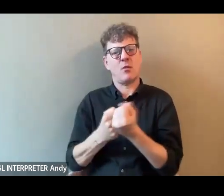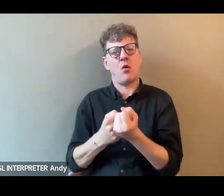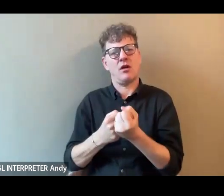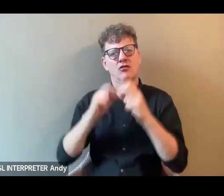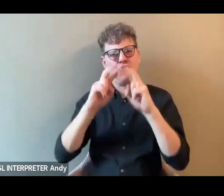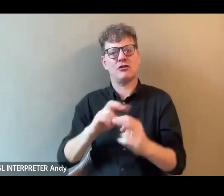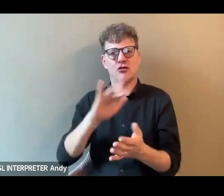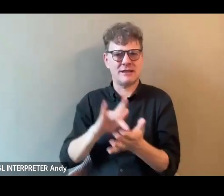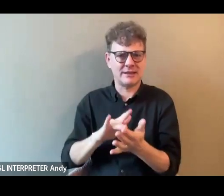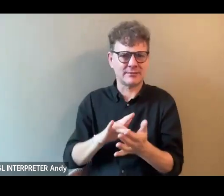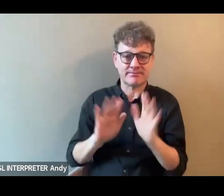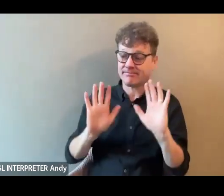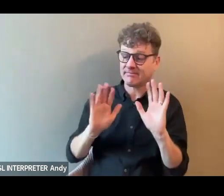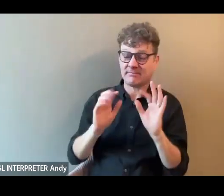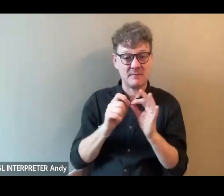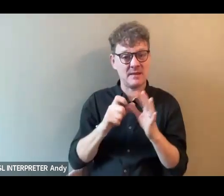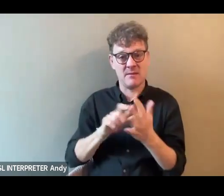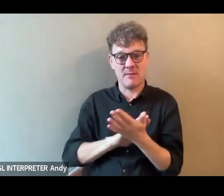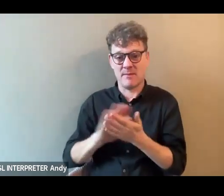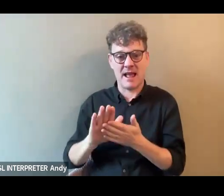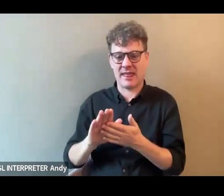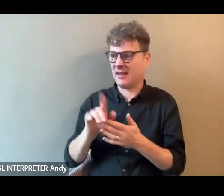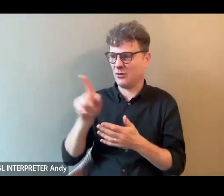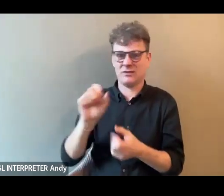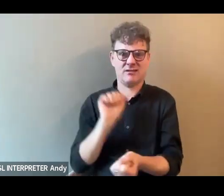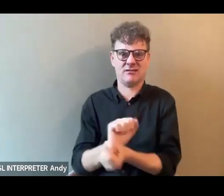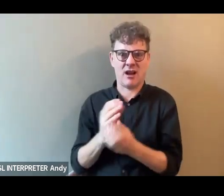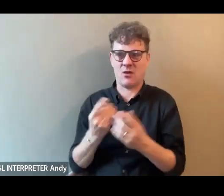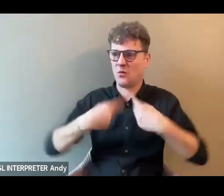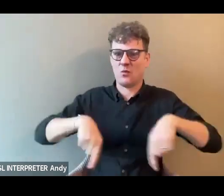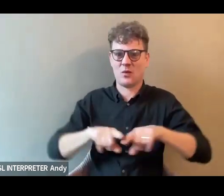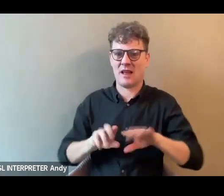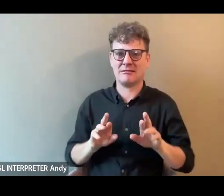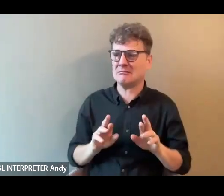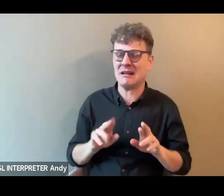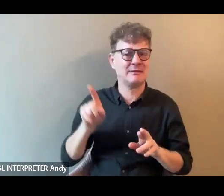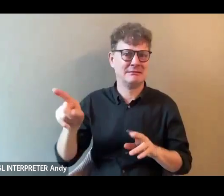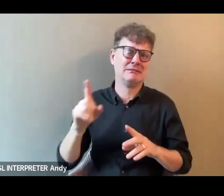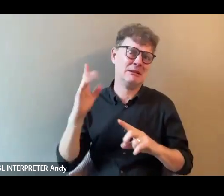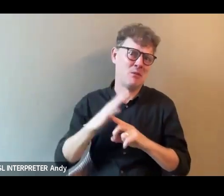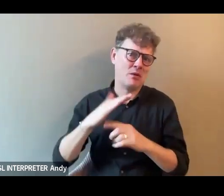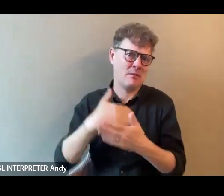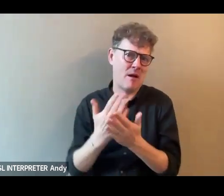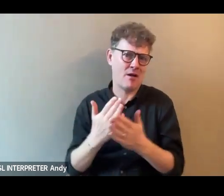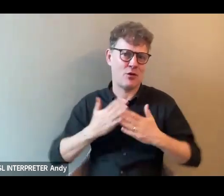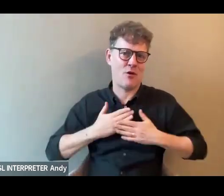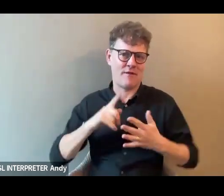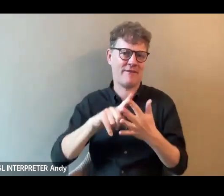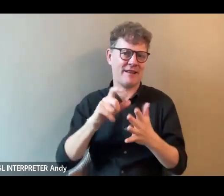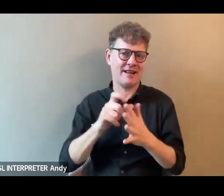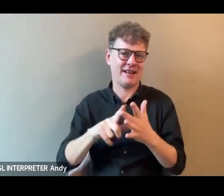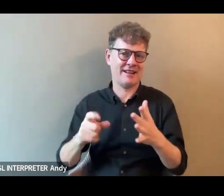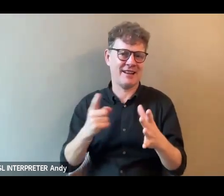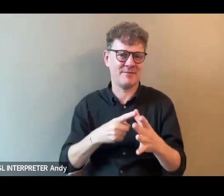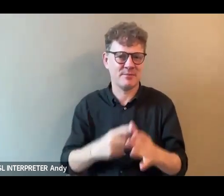I don't know what you did in a past life, Beth, to deserve being stuck with us for this long, but Beth's been a really important part of EDICa as well. The number of